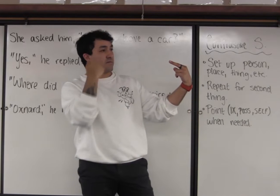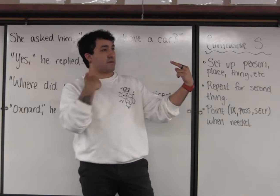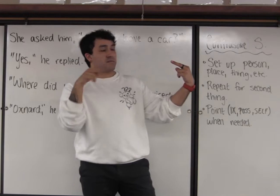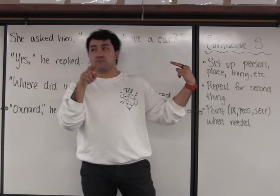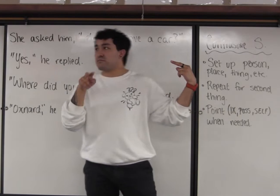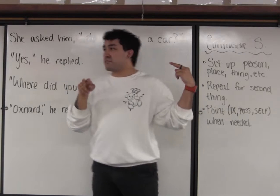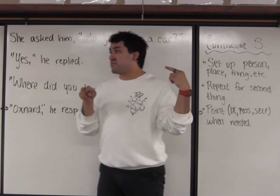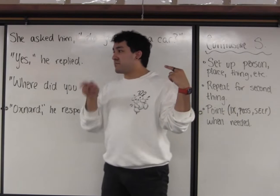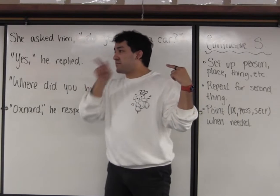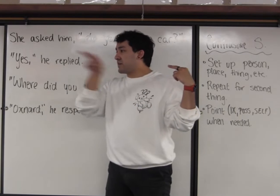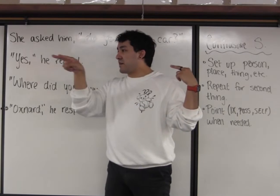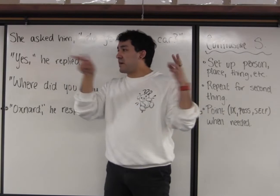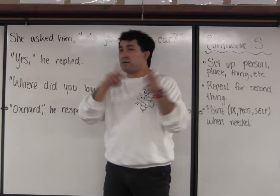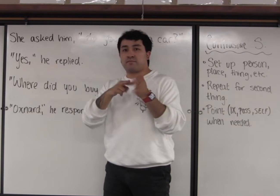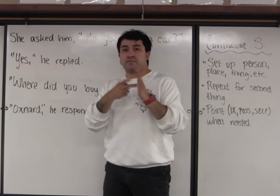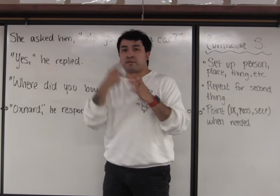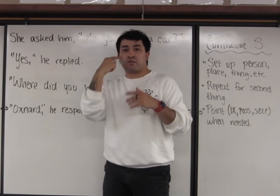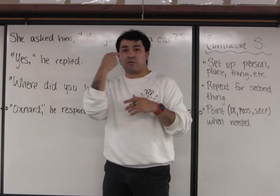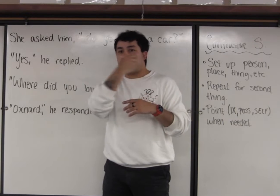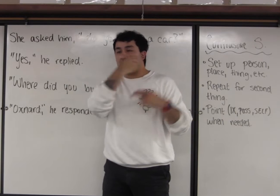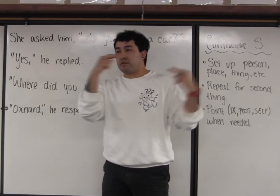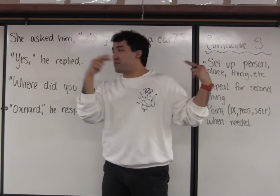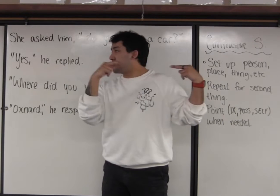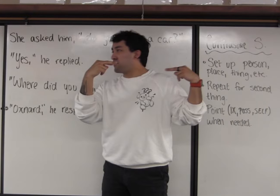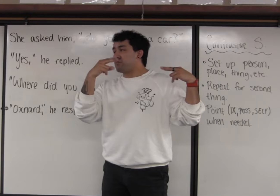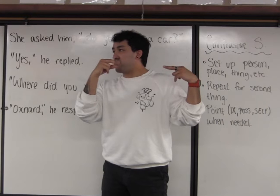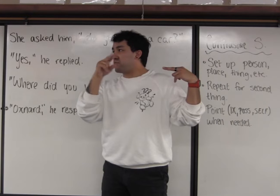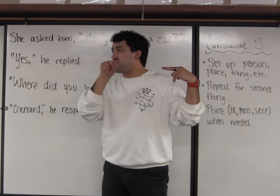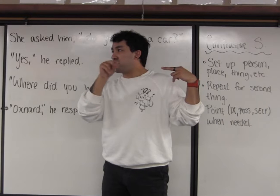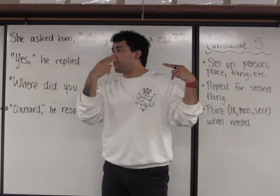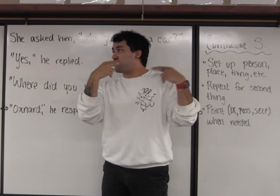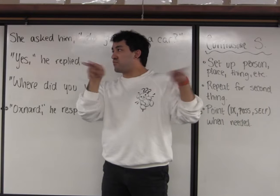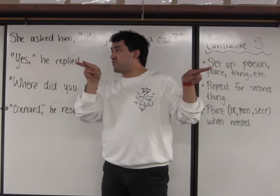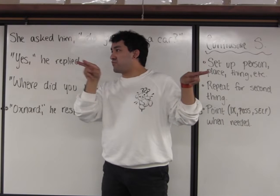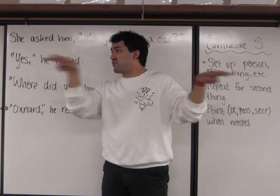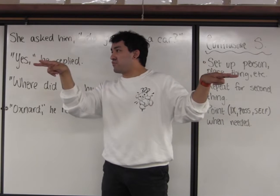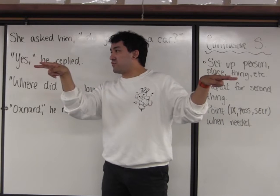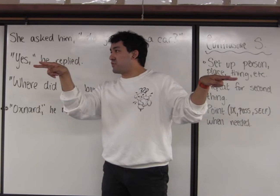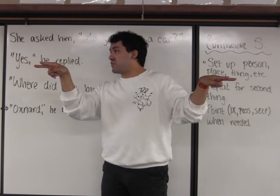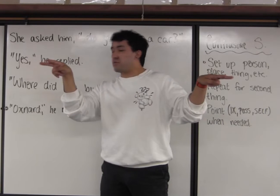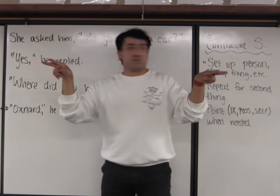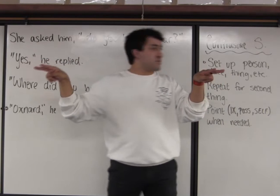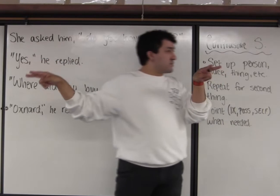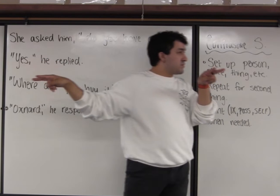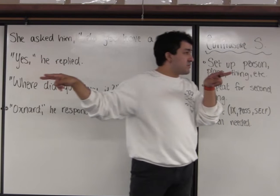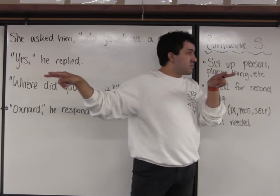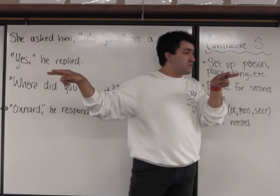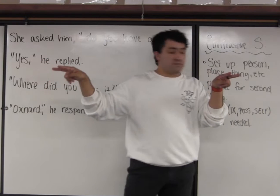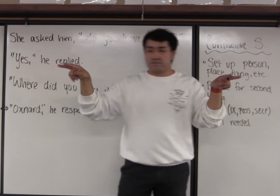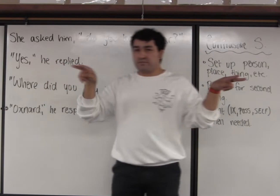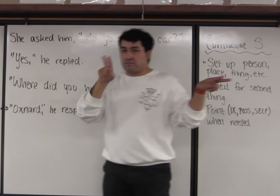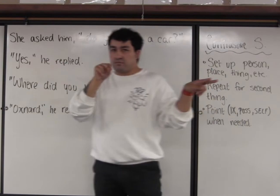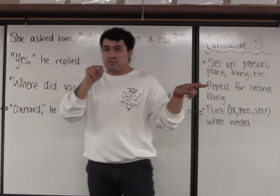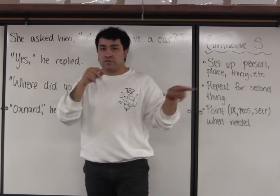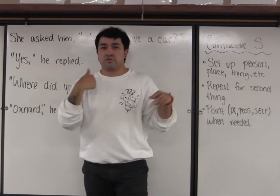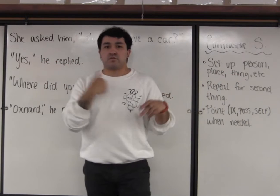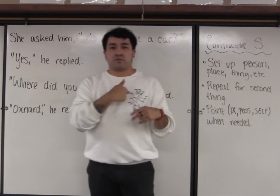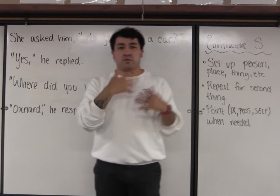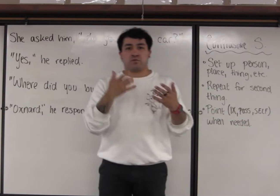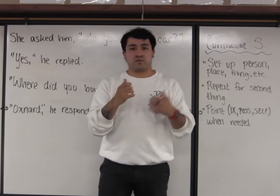you and you were looking at each other, you would actually be making eye contact. You wouldn't be looking the other opposite way. So you are what we are